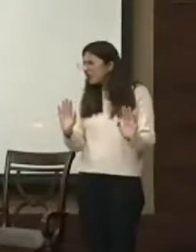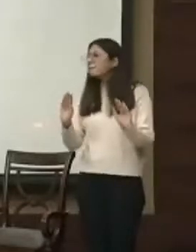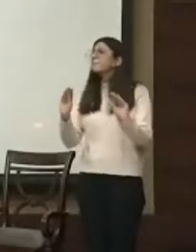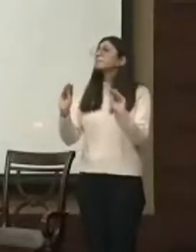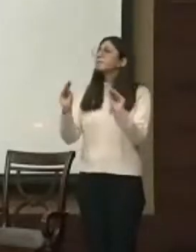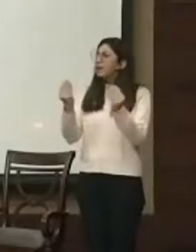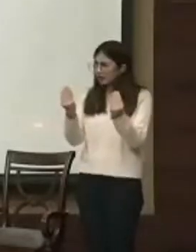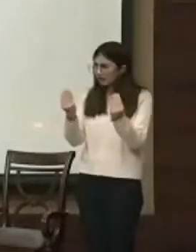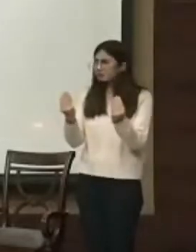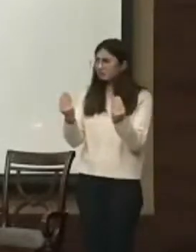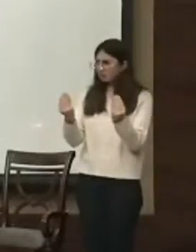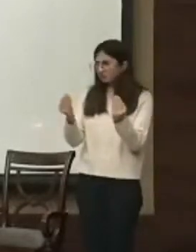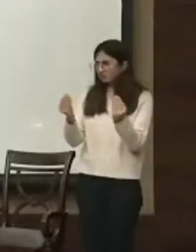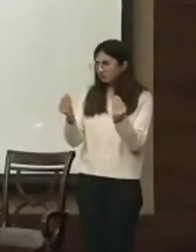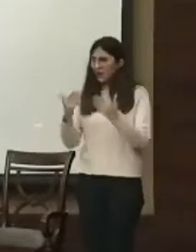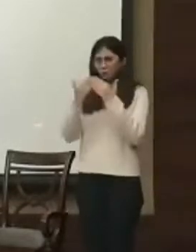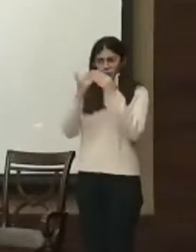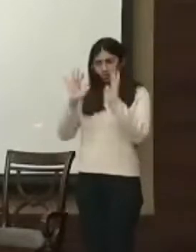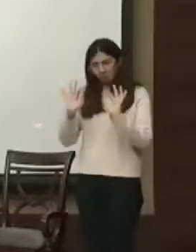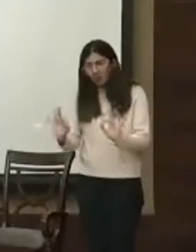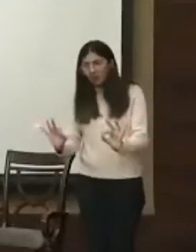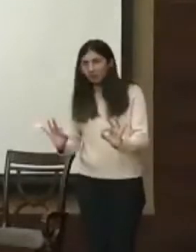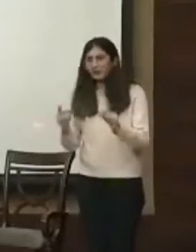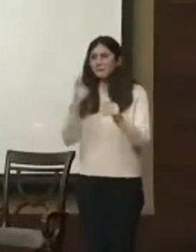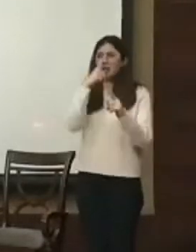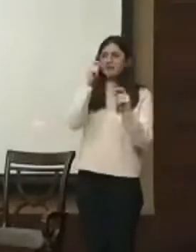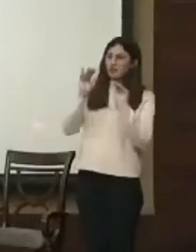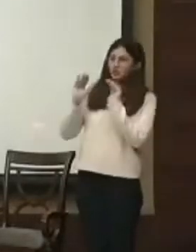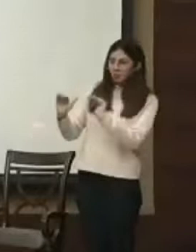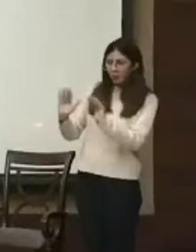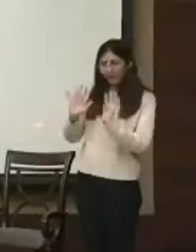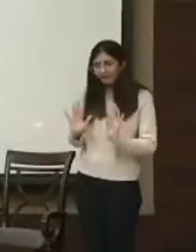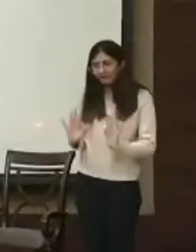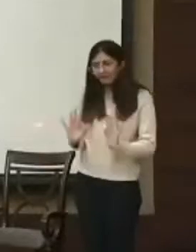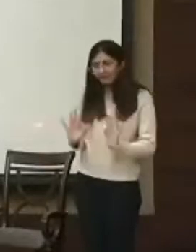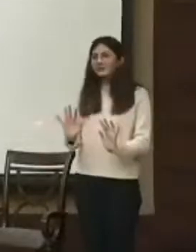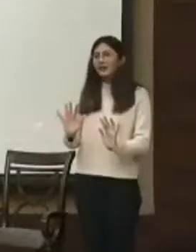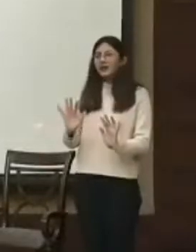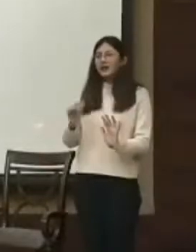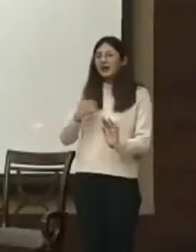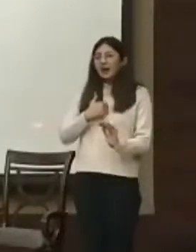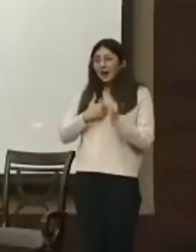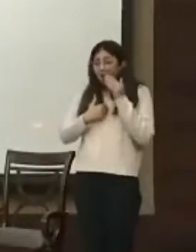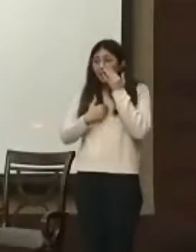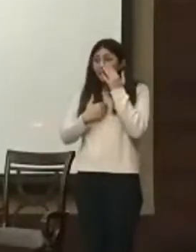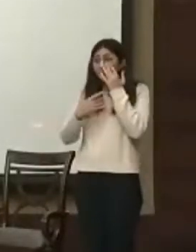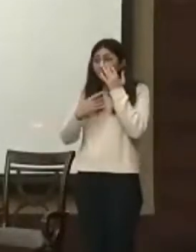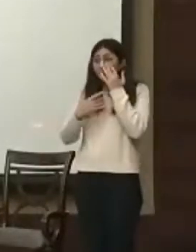well-to-do background. We've received education. Our parents were supportive. We are fighting,